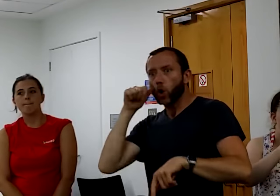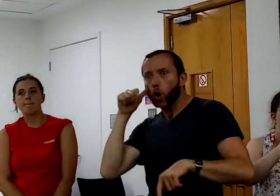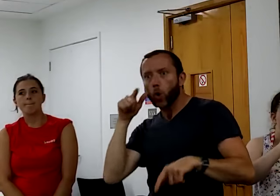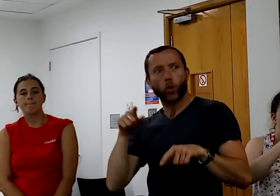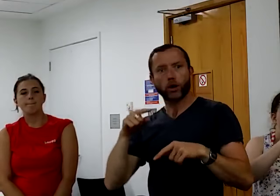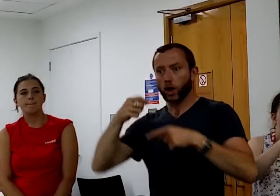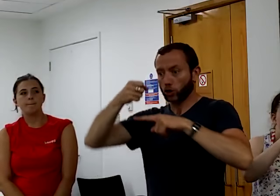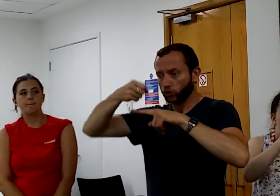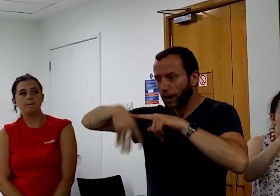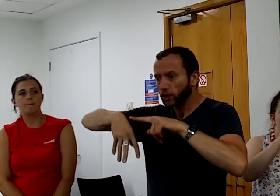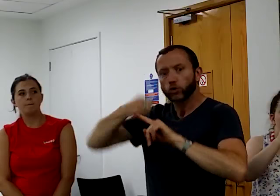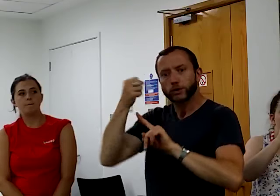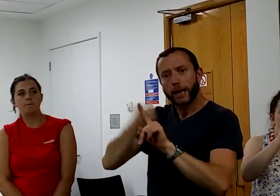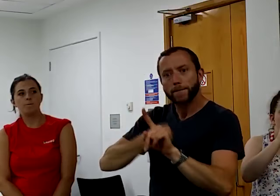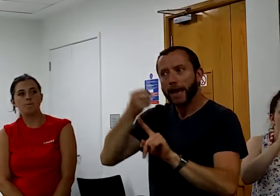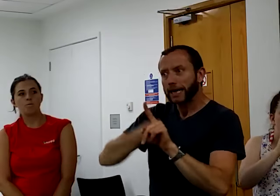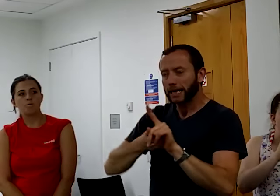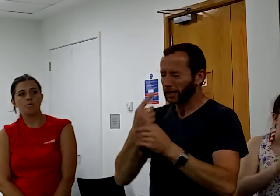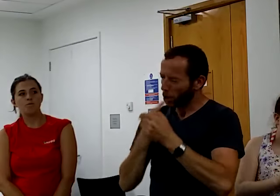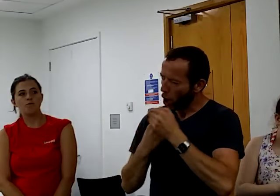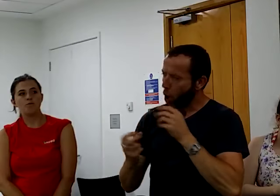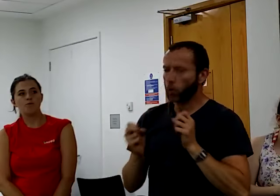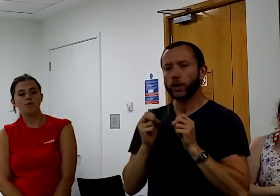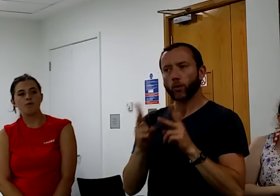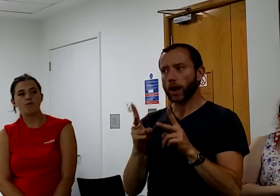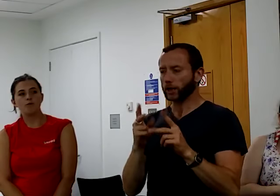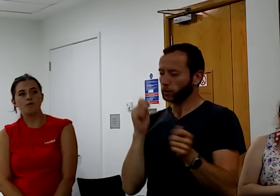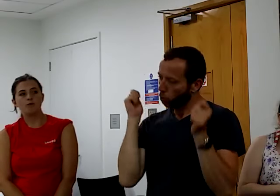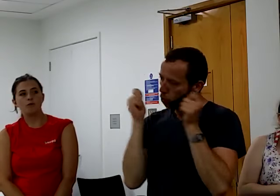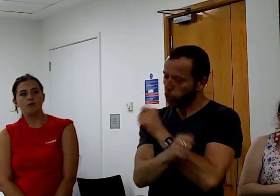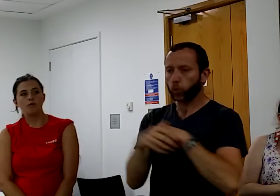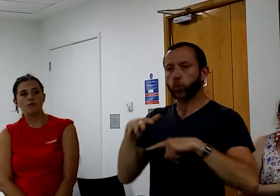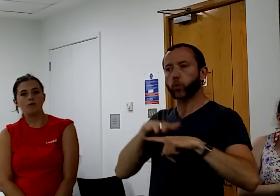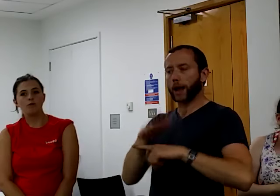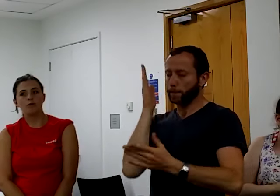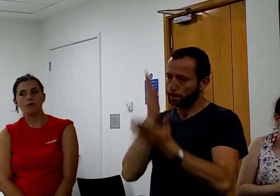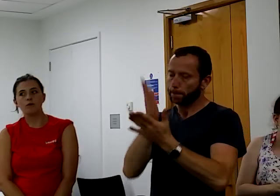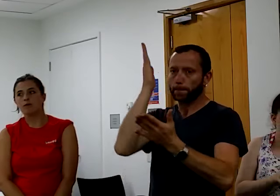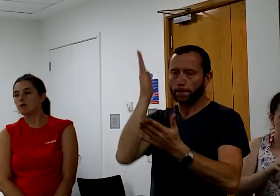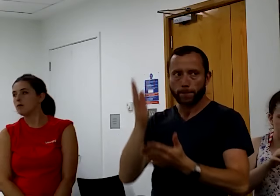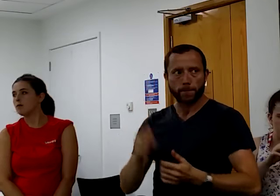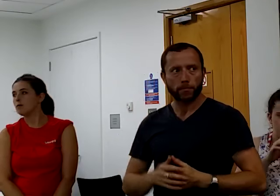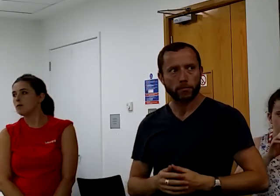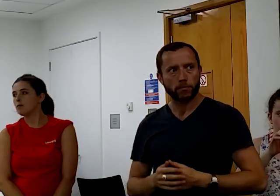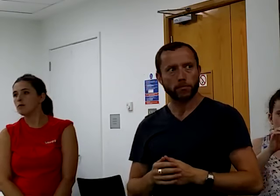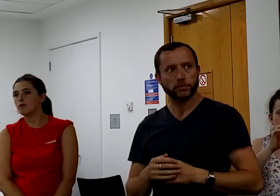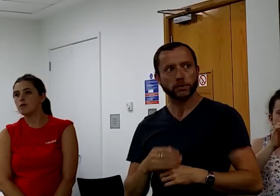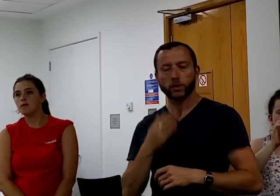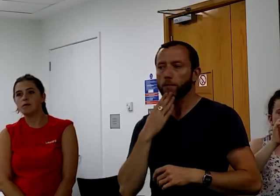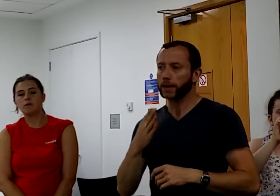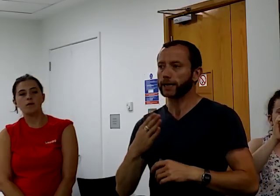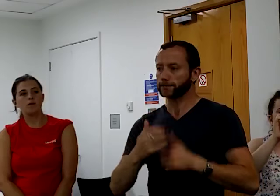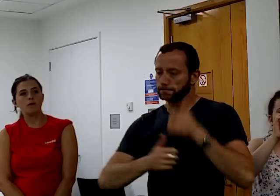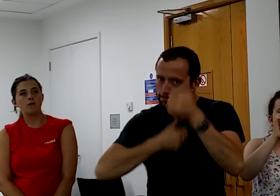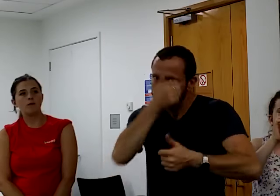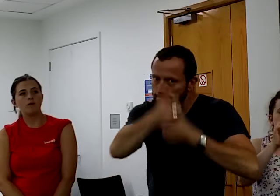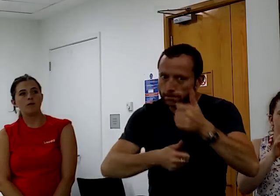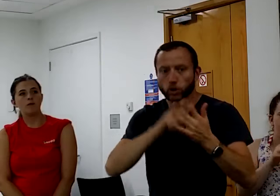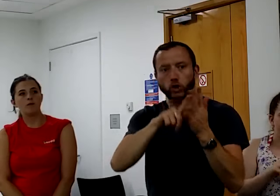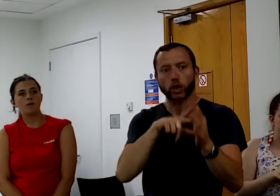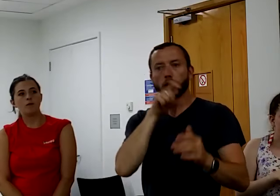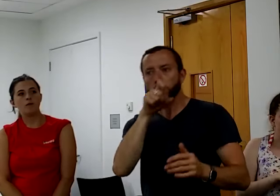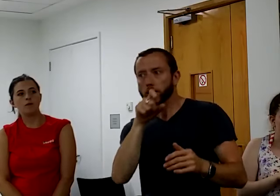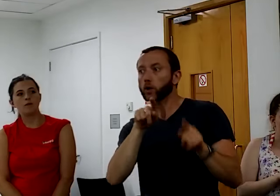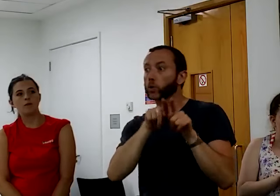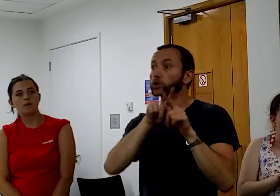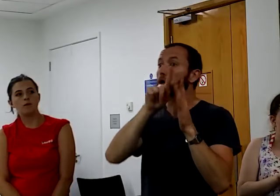that grassroots campaigning is the only way we get change. So wonders to John and Jeremy,